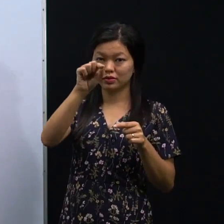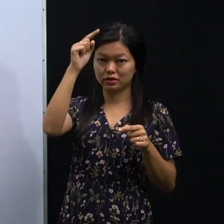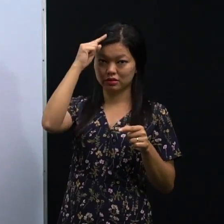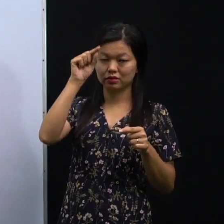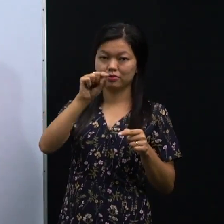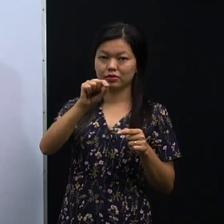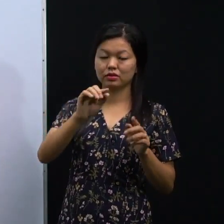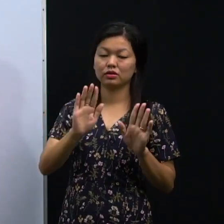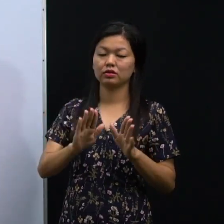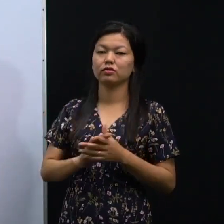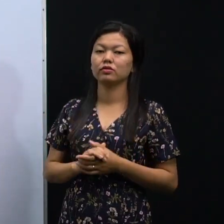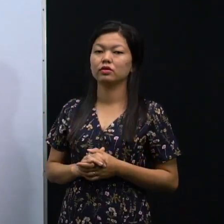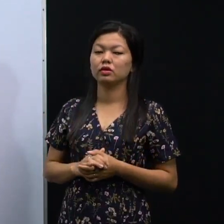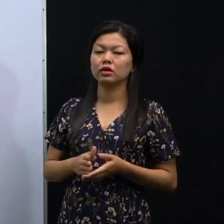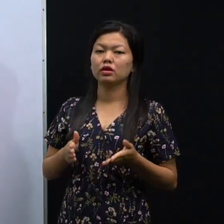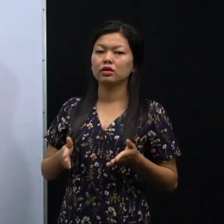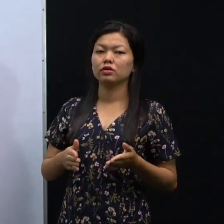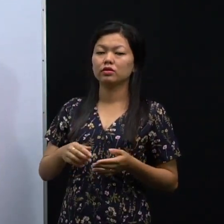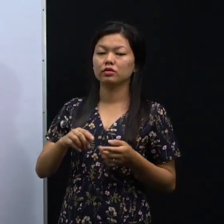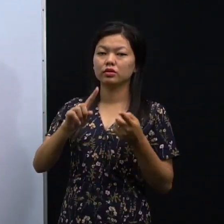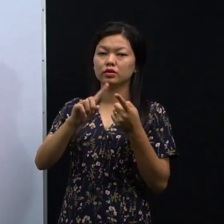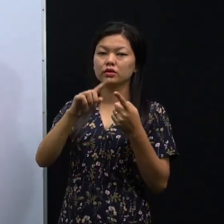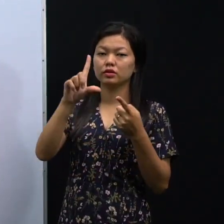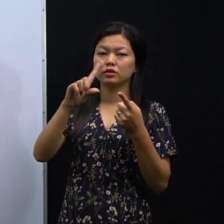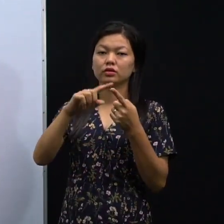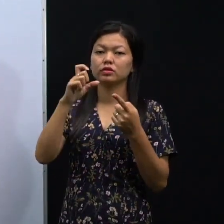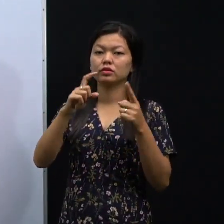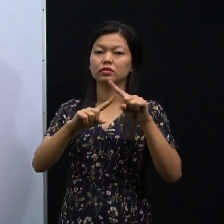the electrons, okay?